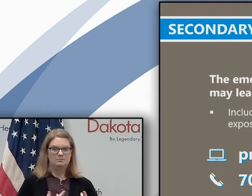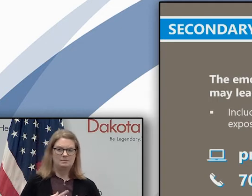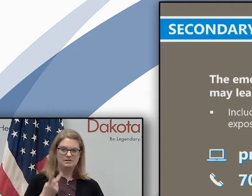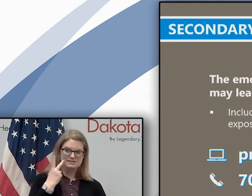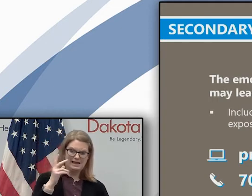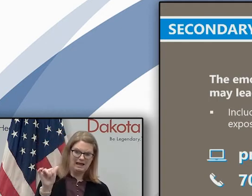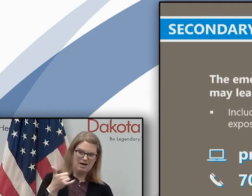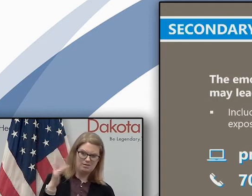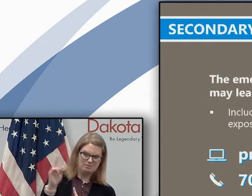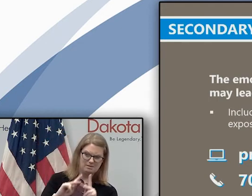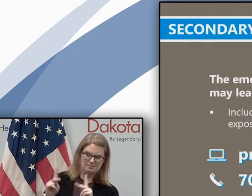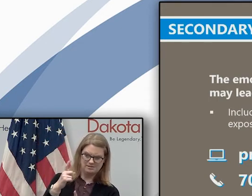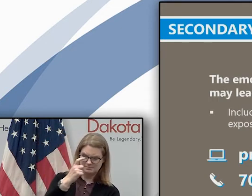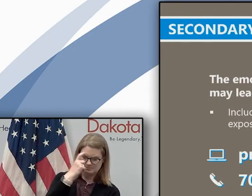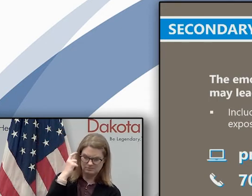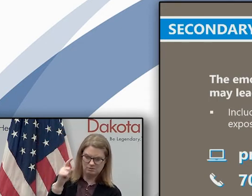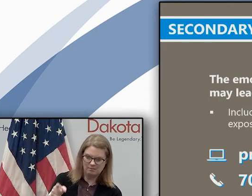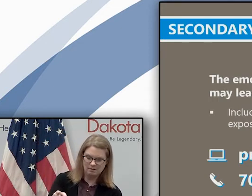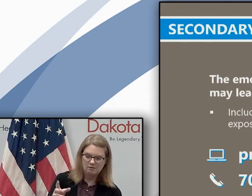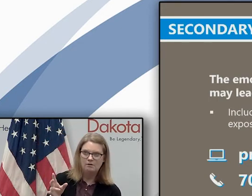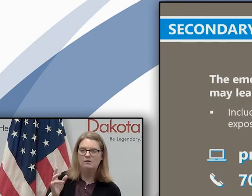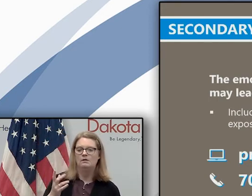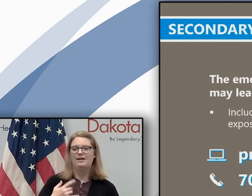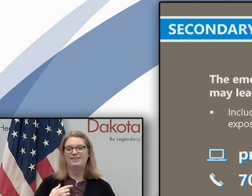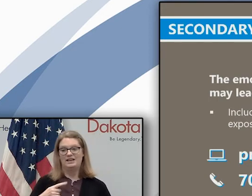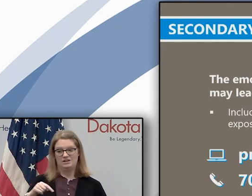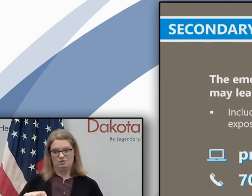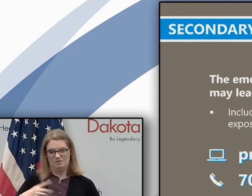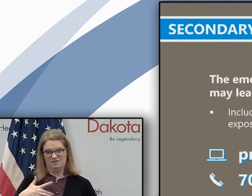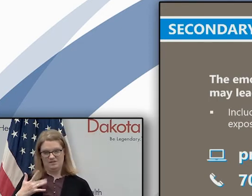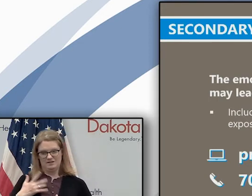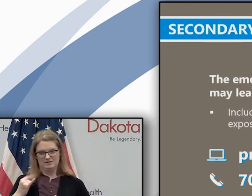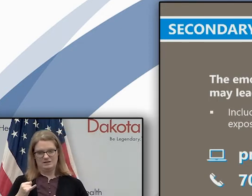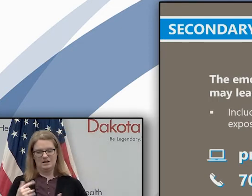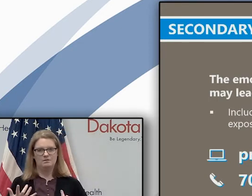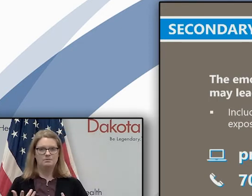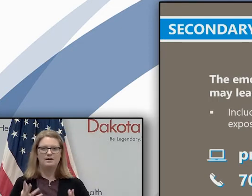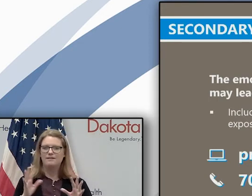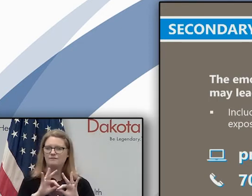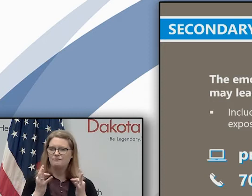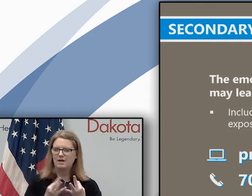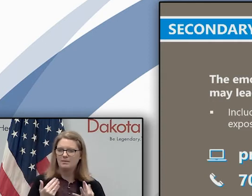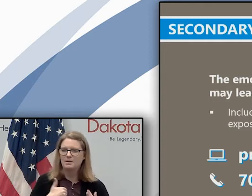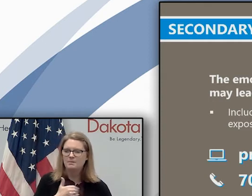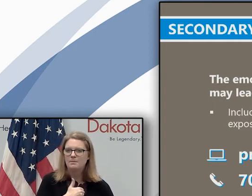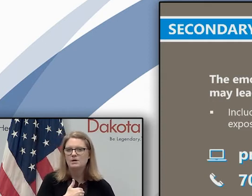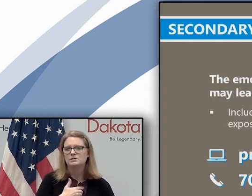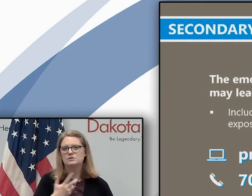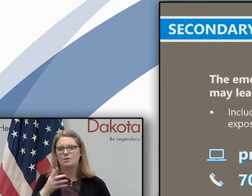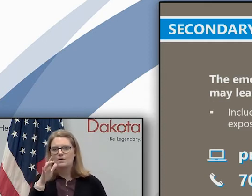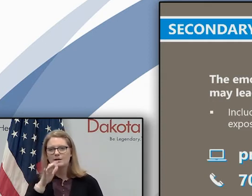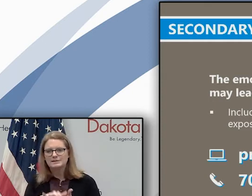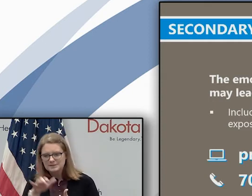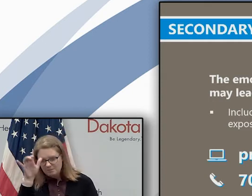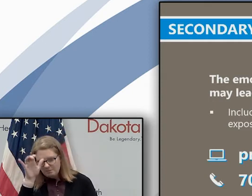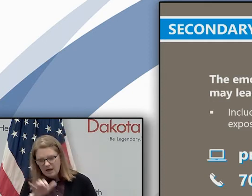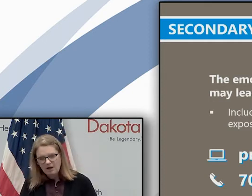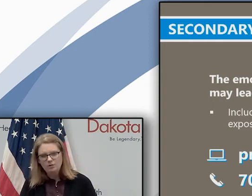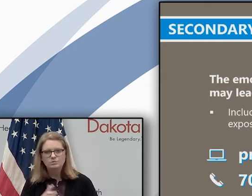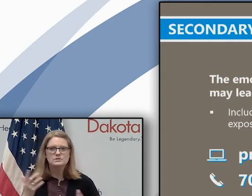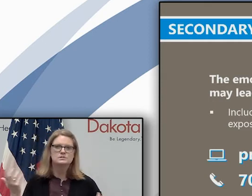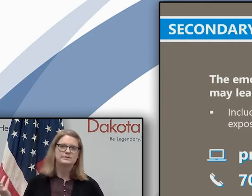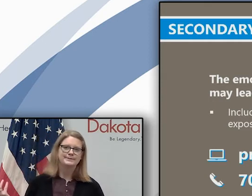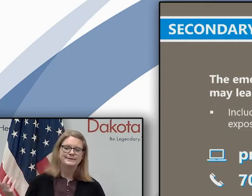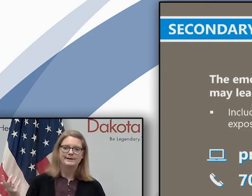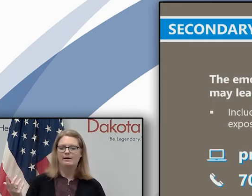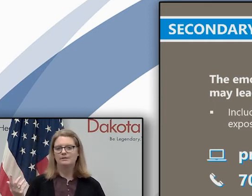traumatic event. So if you're a family member, a child, a spouse of someone who's one of these frontline workers who's undergone